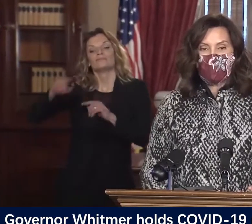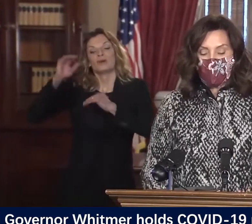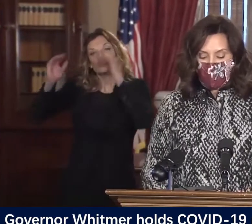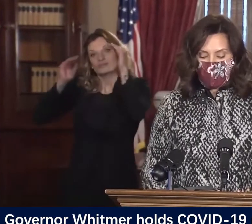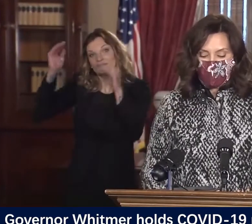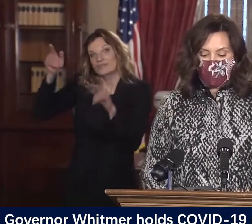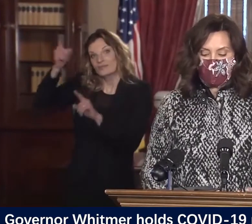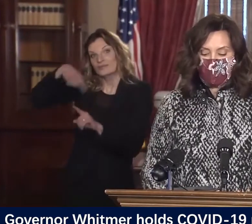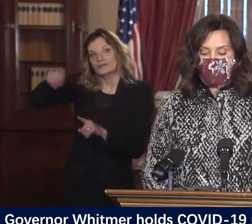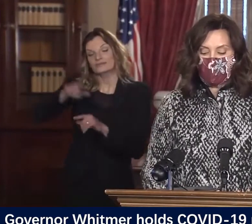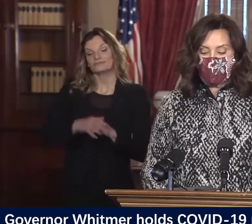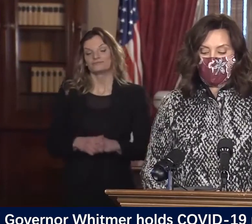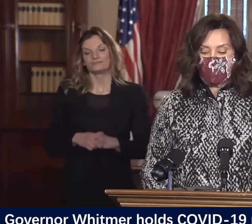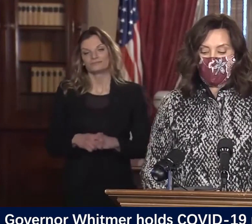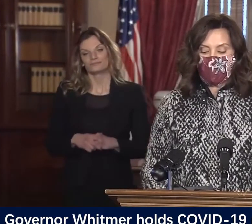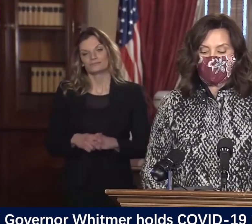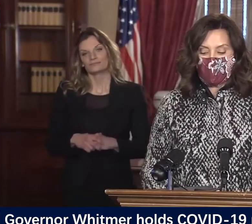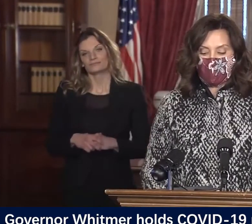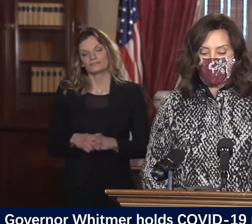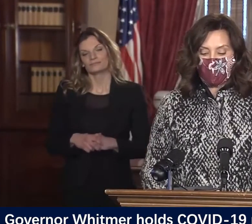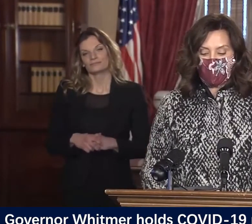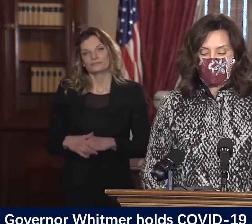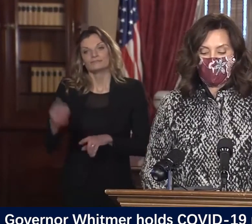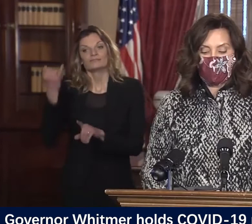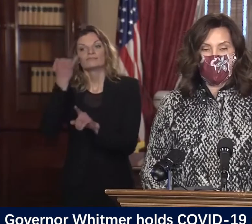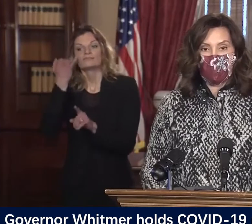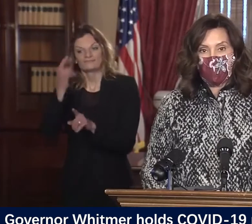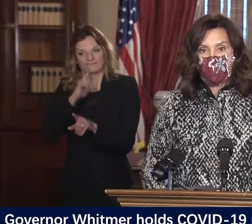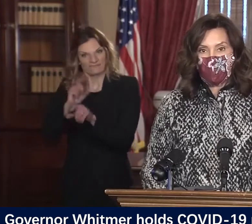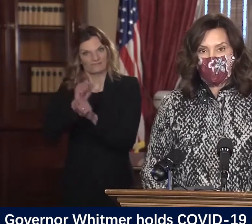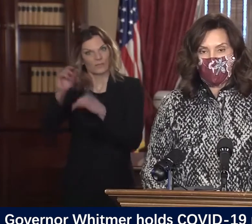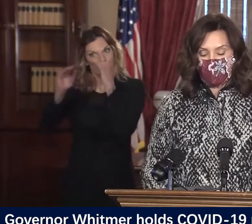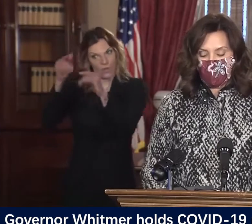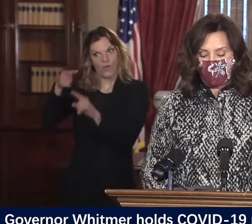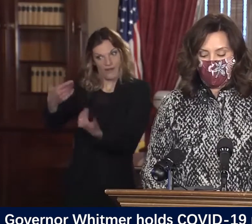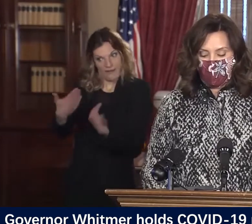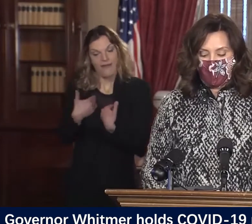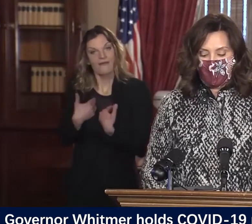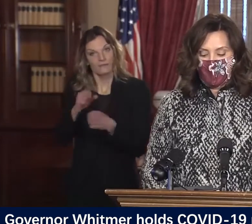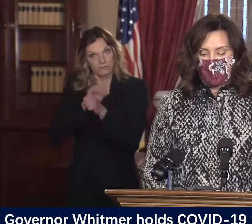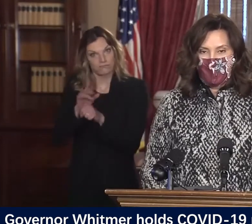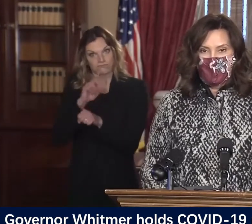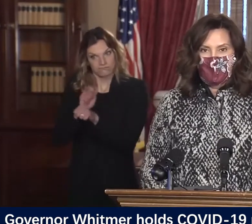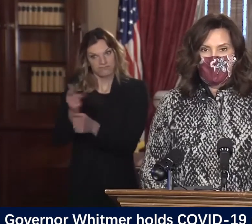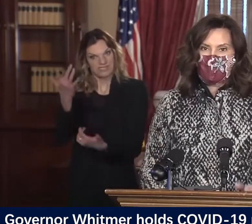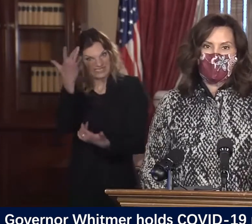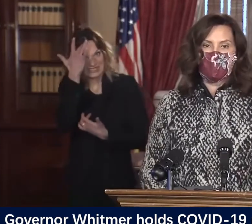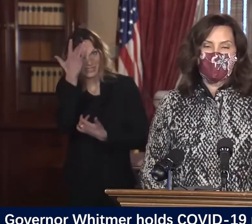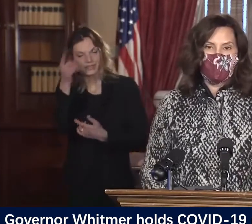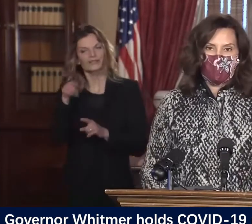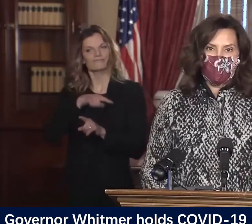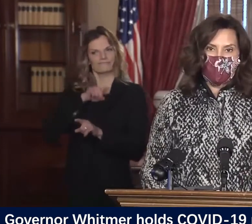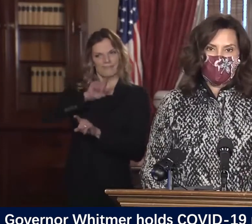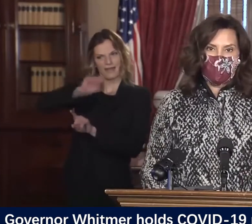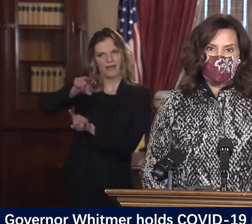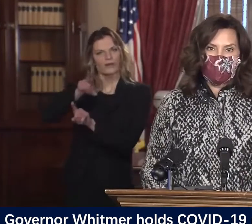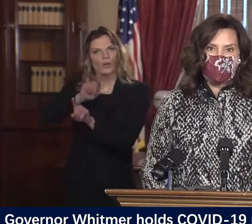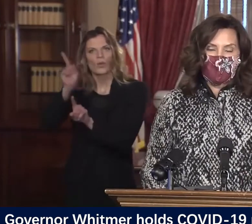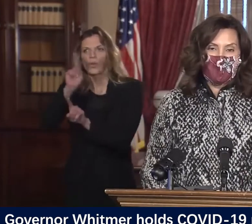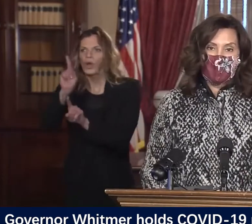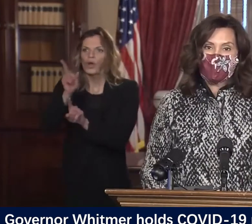approximately twice as likely to have reported dining at a restaurant than those who were negative. It's not anyone's